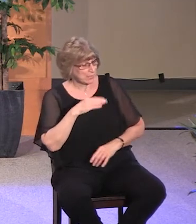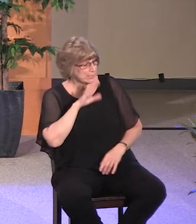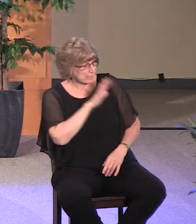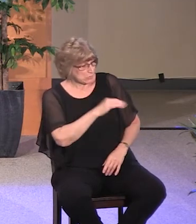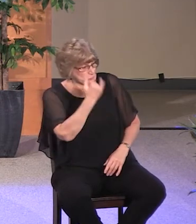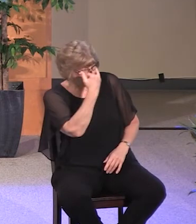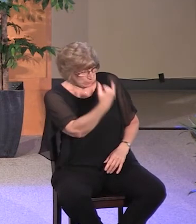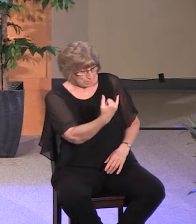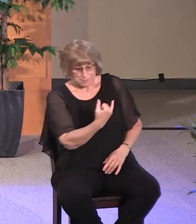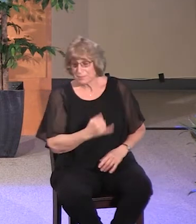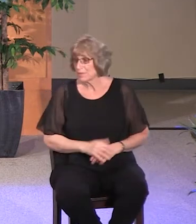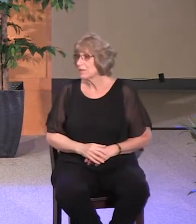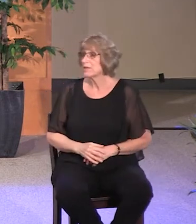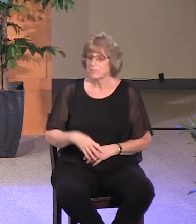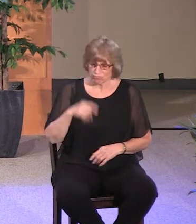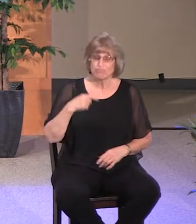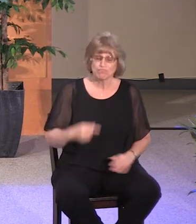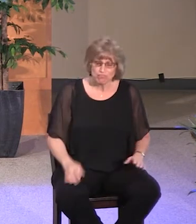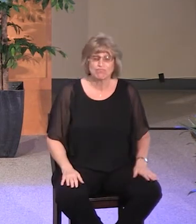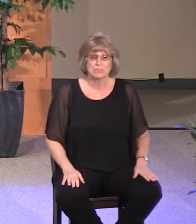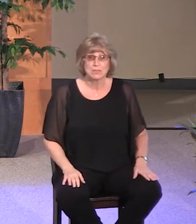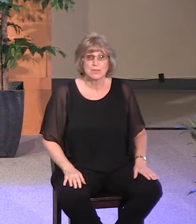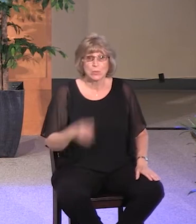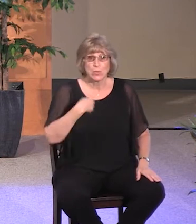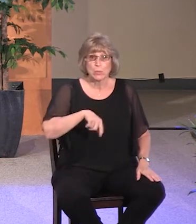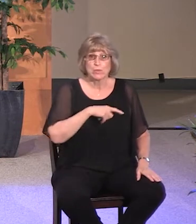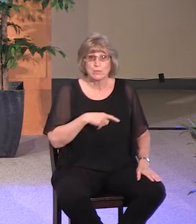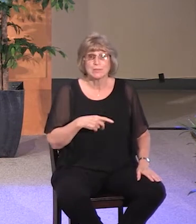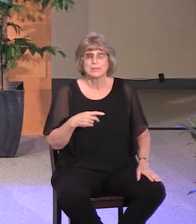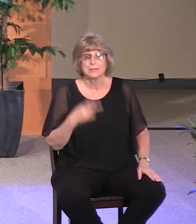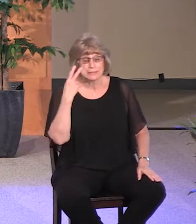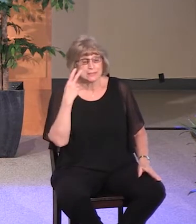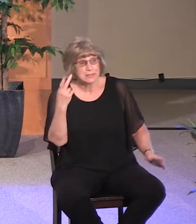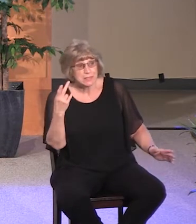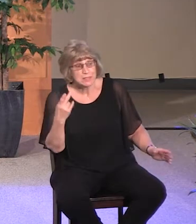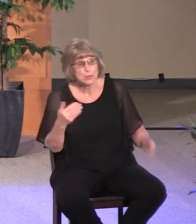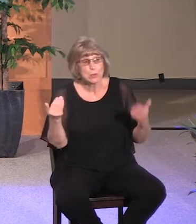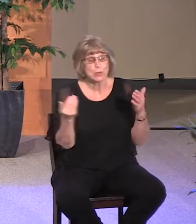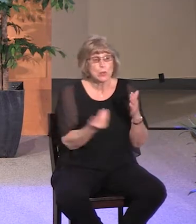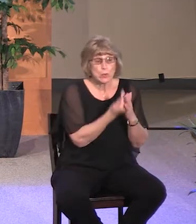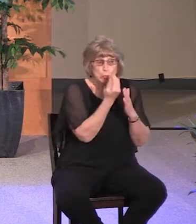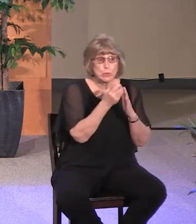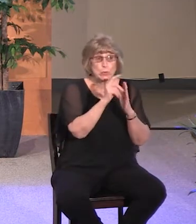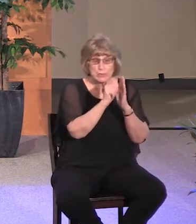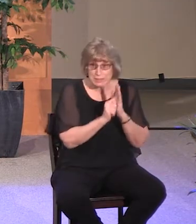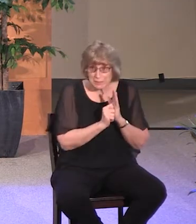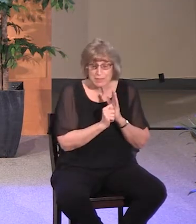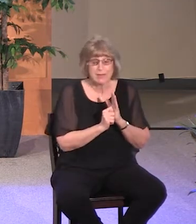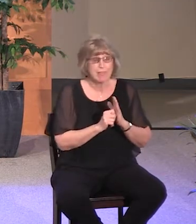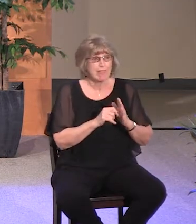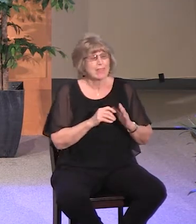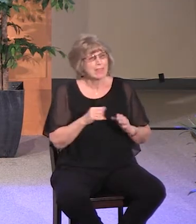And then we're going to look now at Christology, the New Testament. Where do we get those ideas